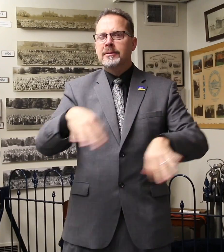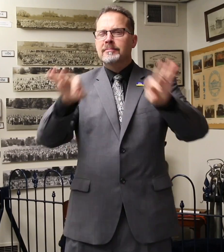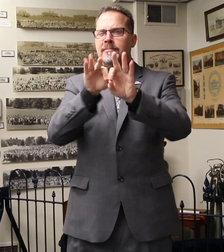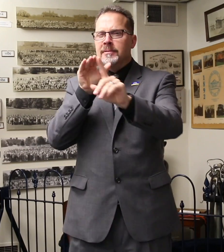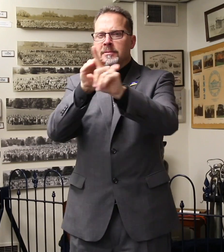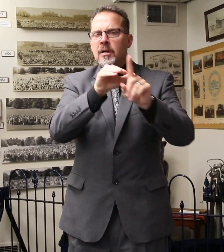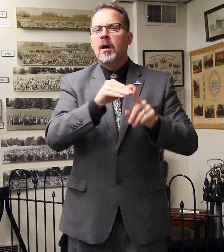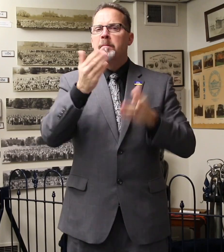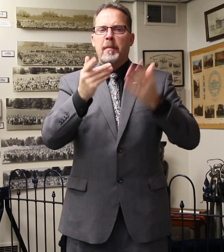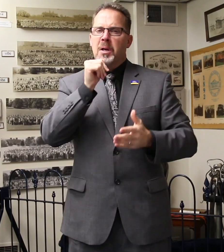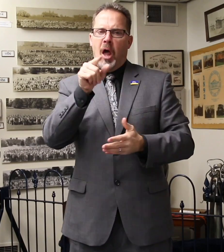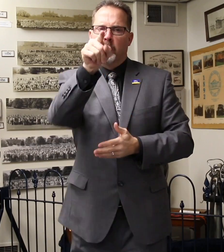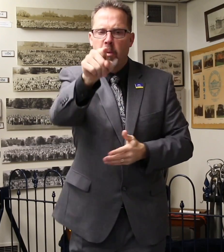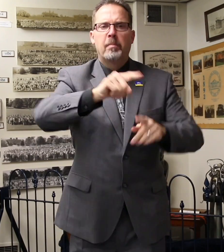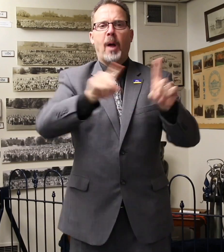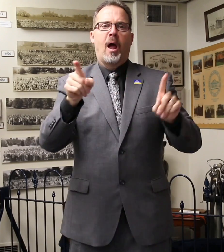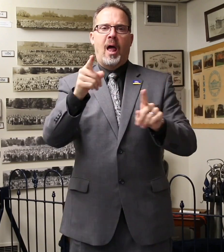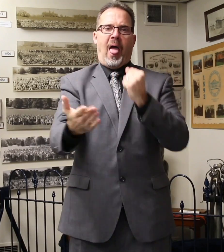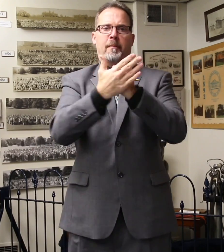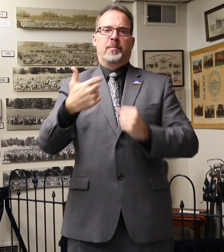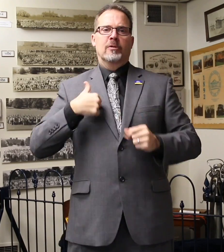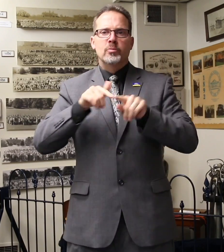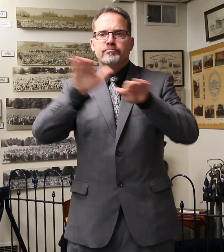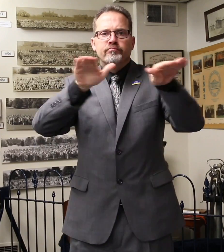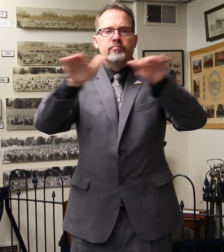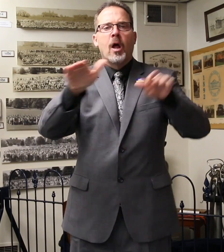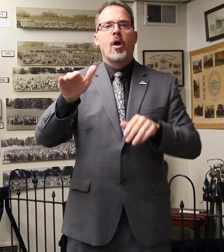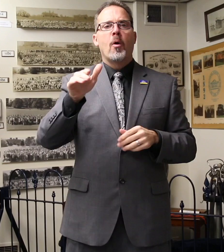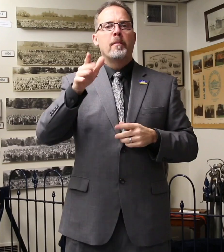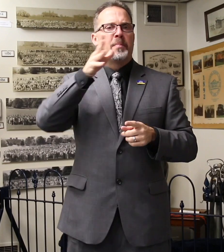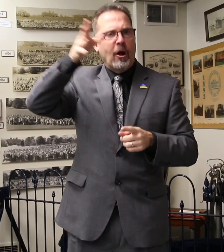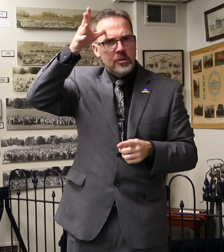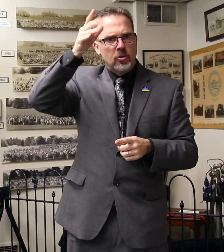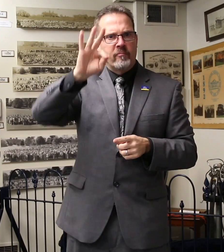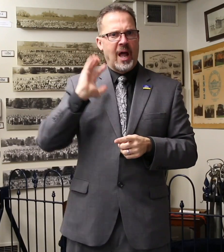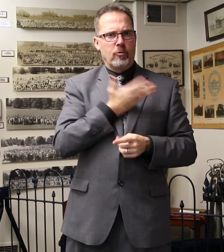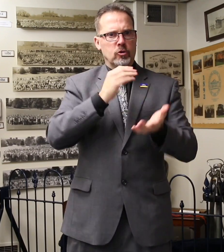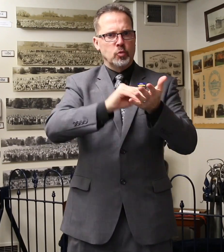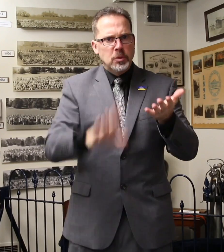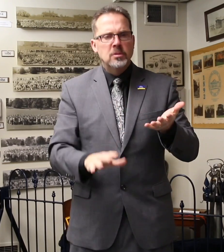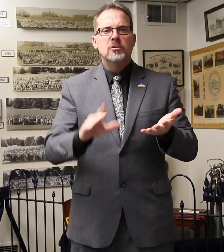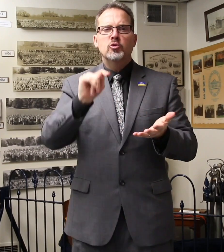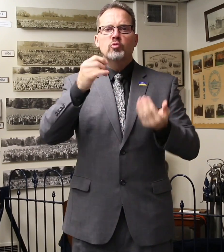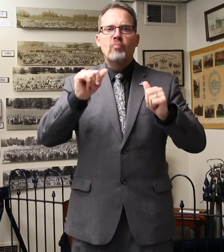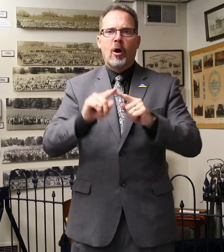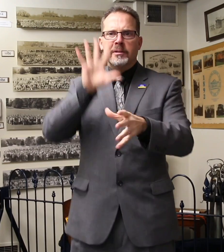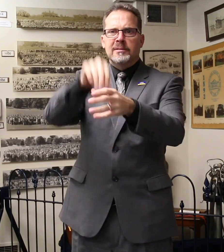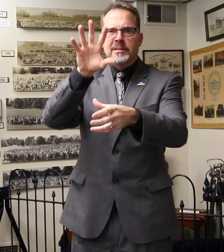There is one thing that I want to remind everyone of, and would like to ask for everyone's help with, is in